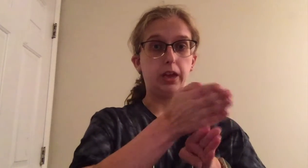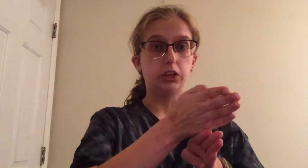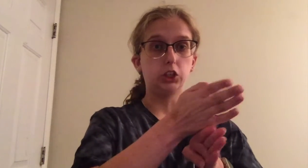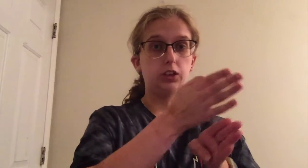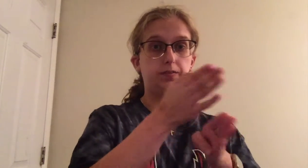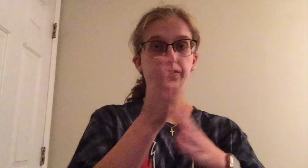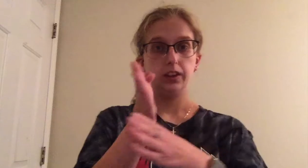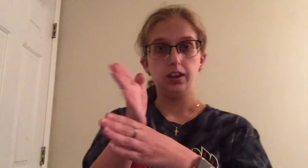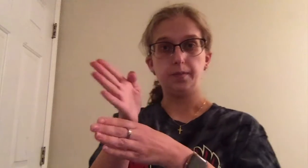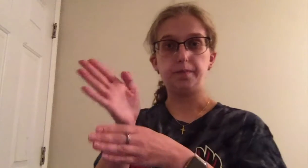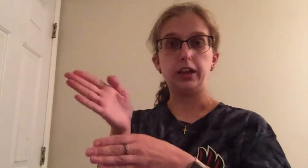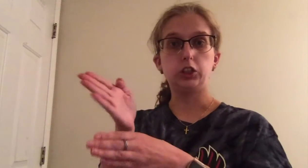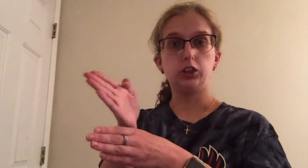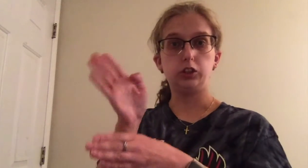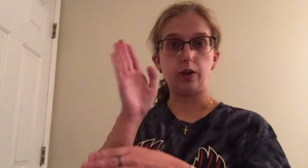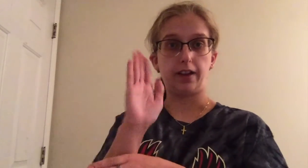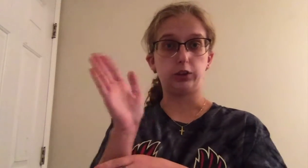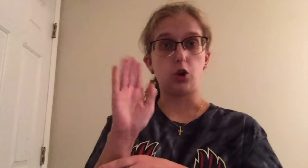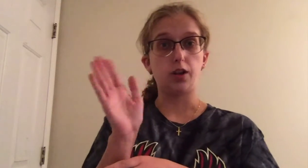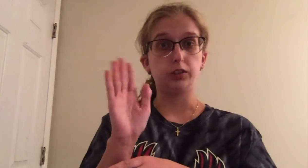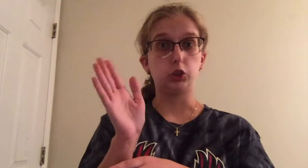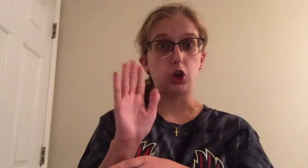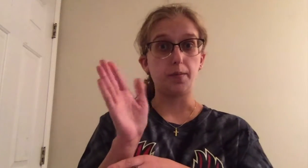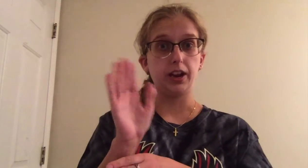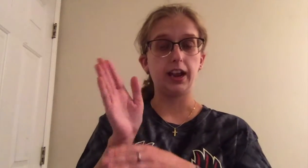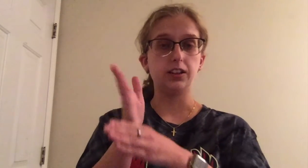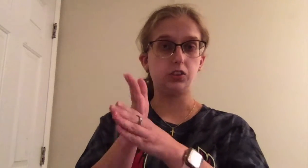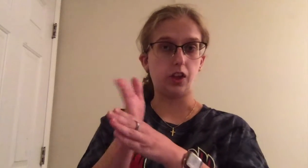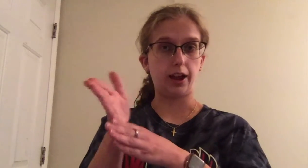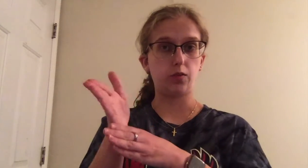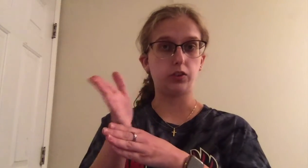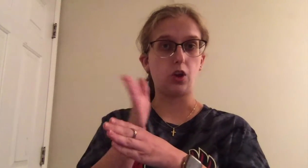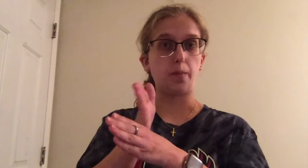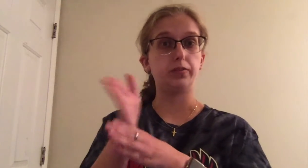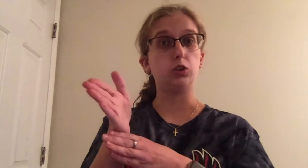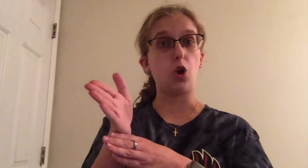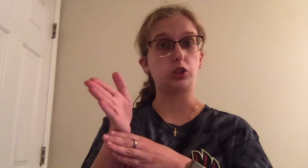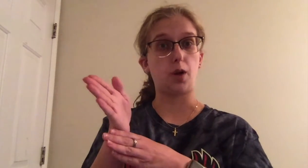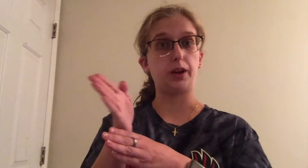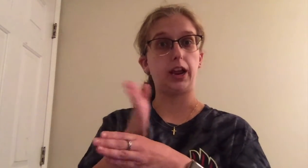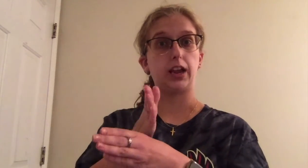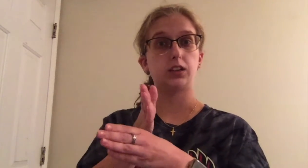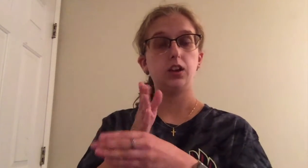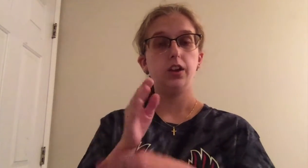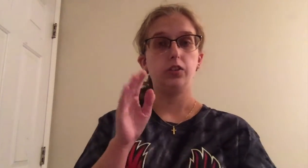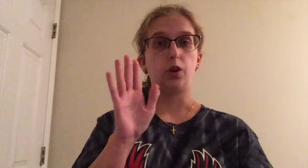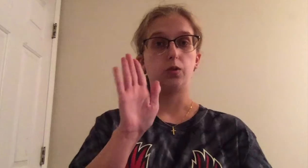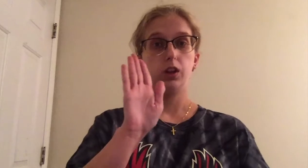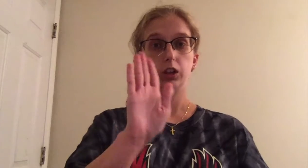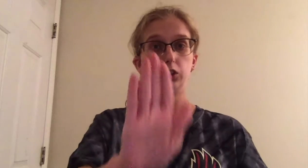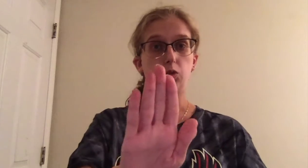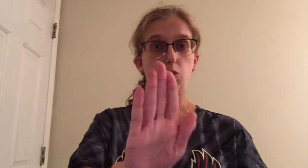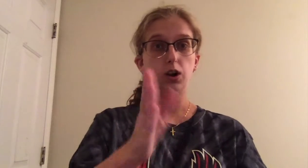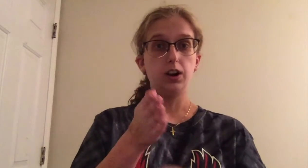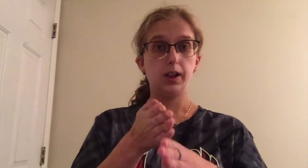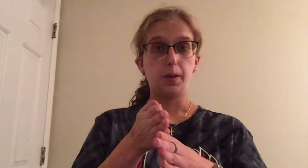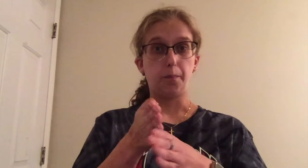major, you have your dominant hand slide over the top of your non-dominant hand. So your